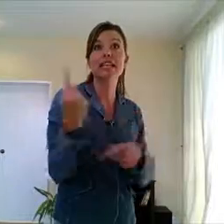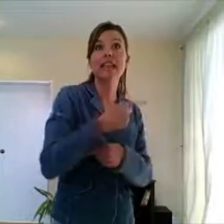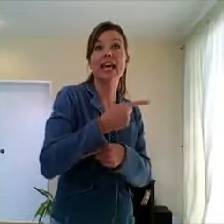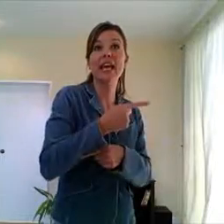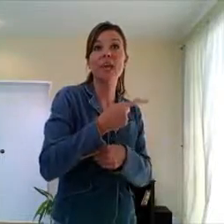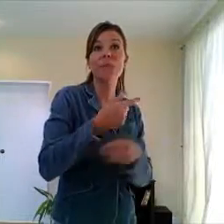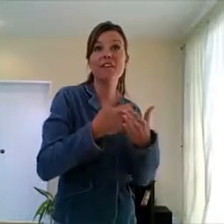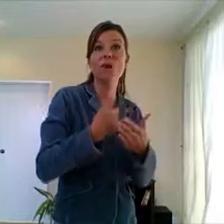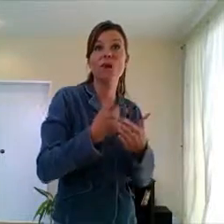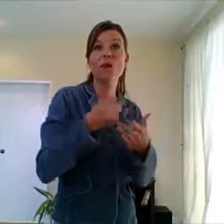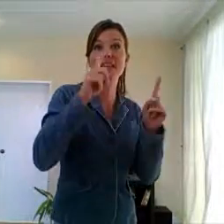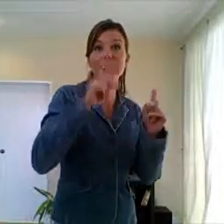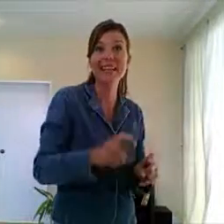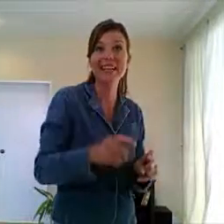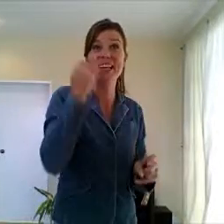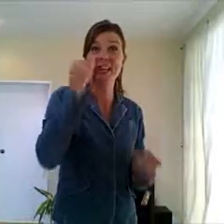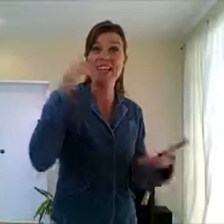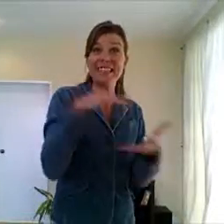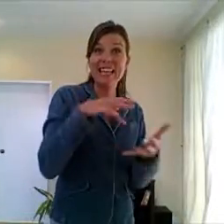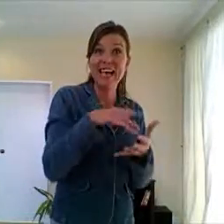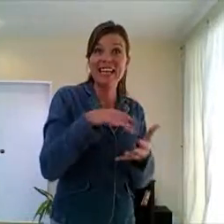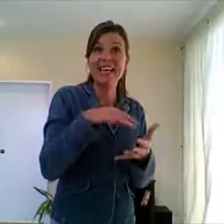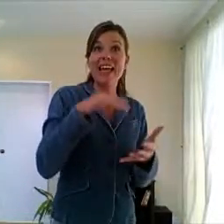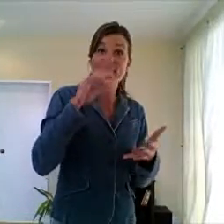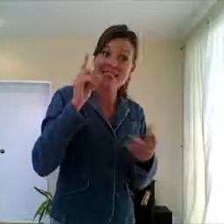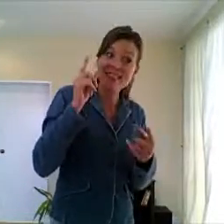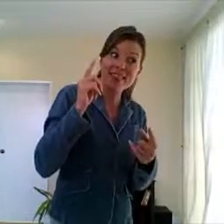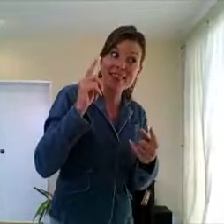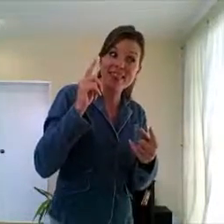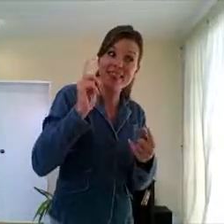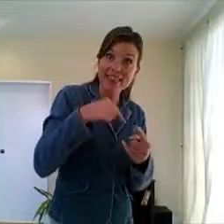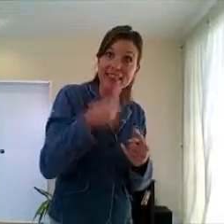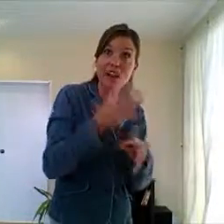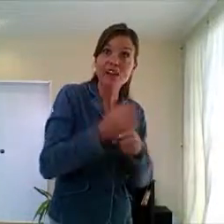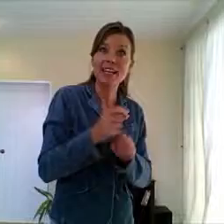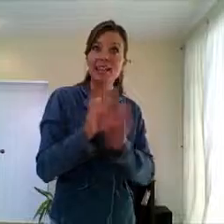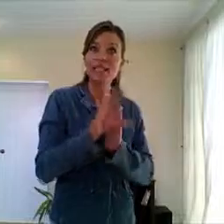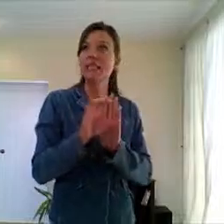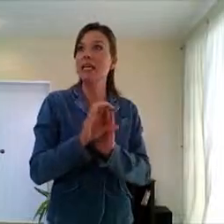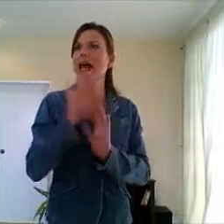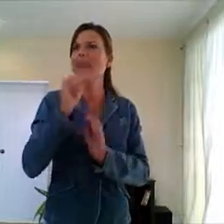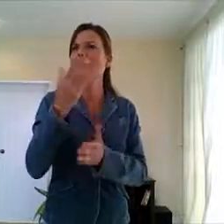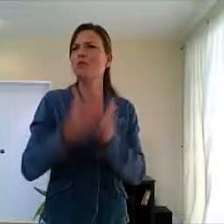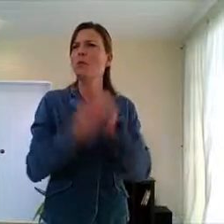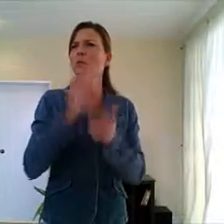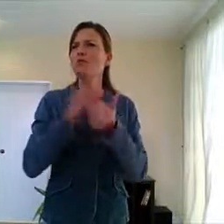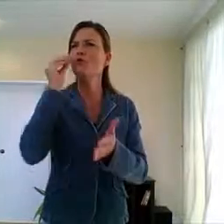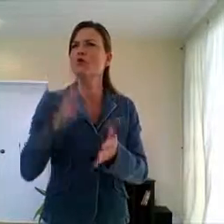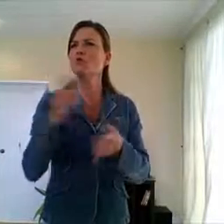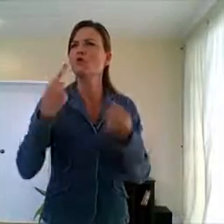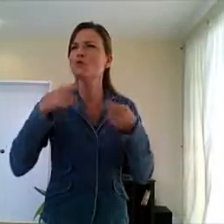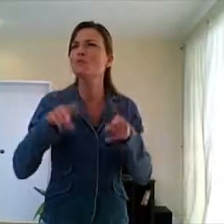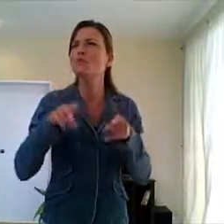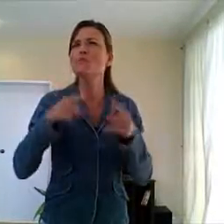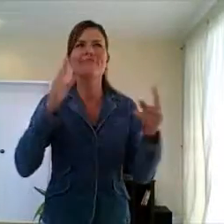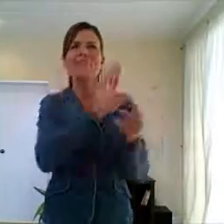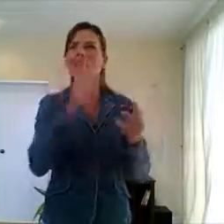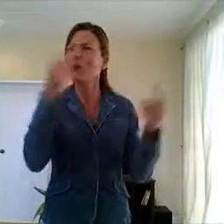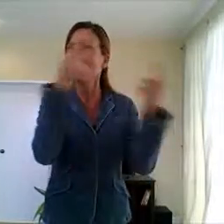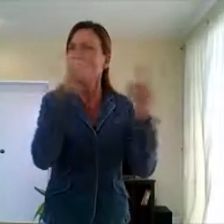and I will end up making at least a C, which is what a lot of students are striving for. And so what we're talking about is things that